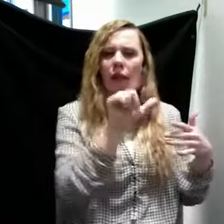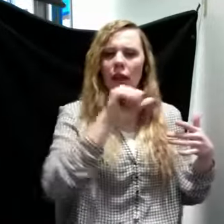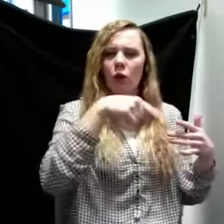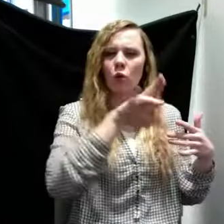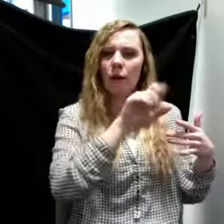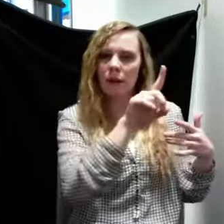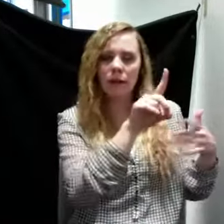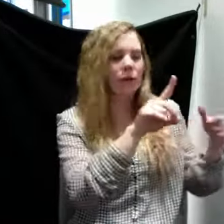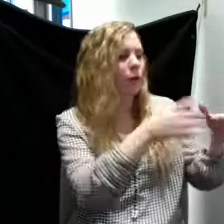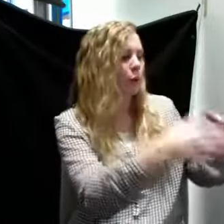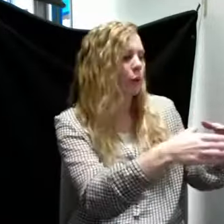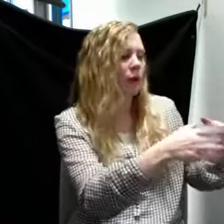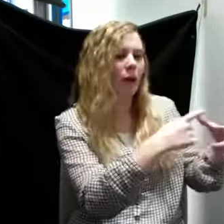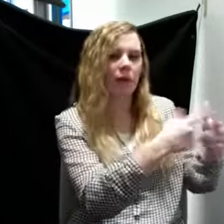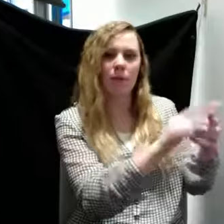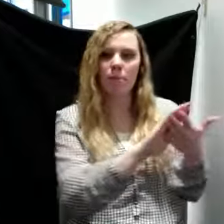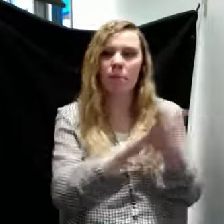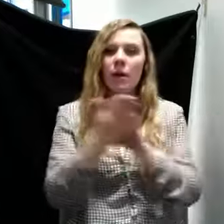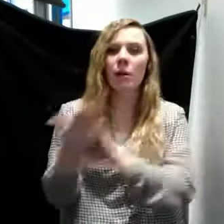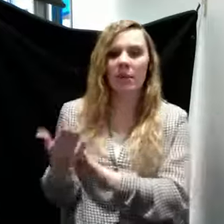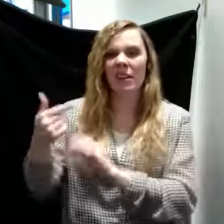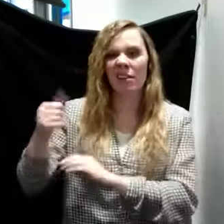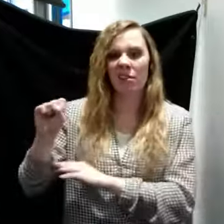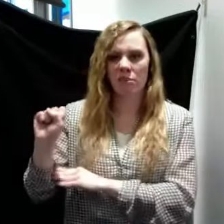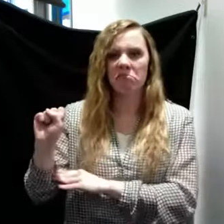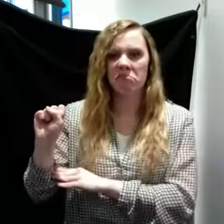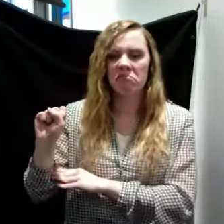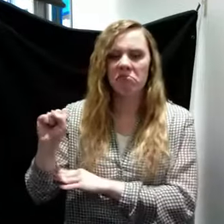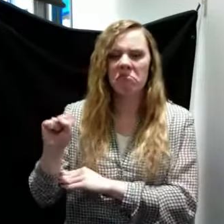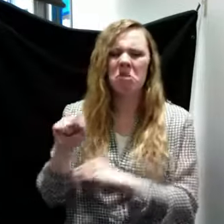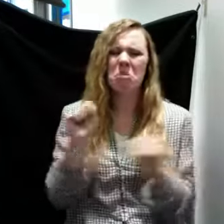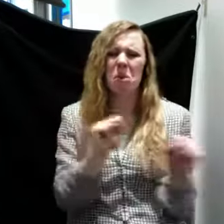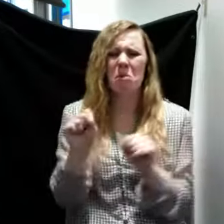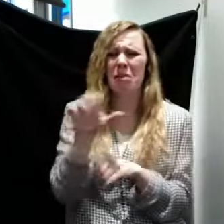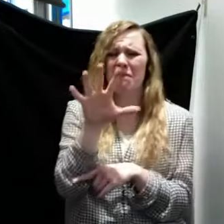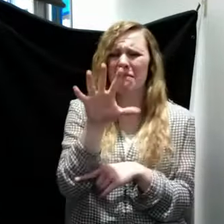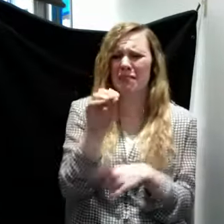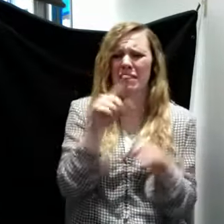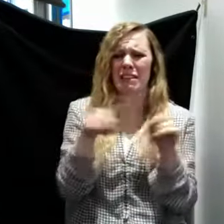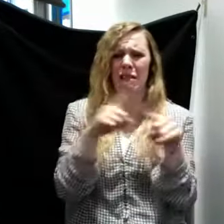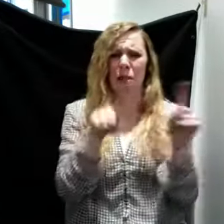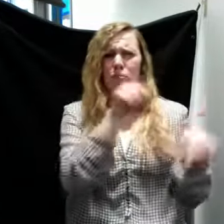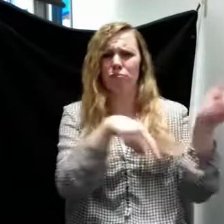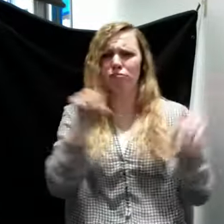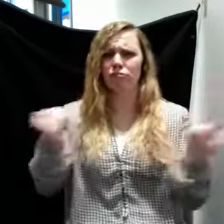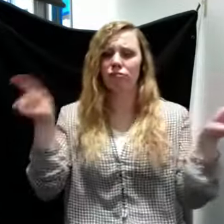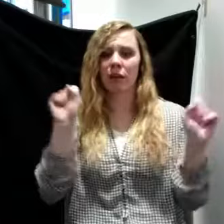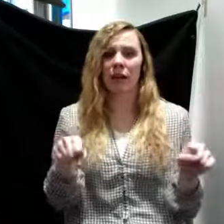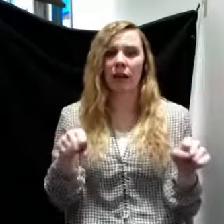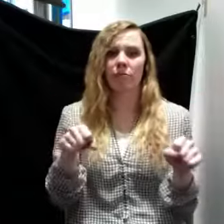phase. And there are probably 50 different variables that can influence the rate of evaporation. And we'll talk about a